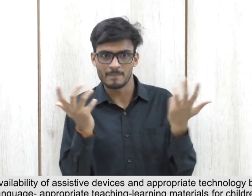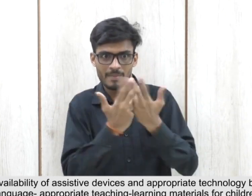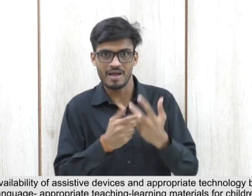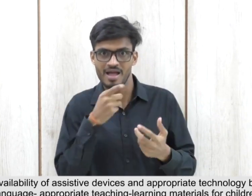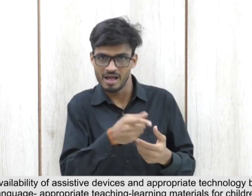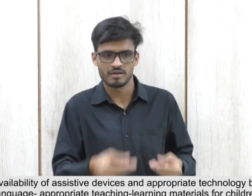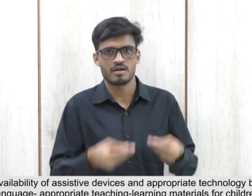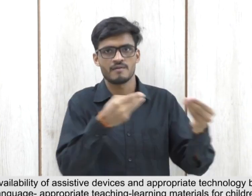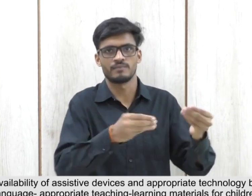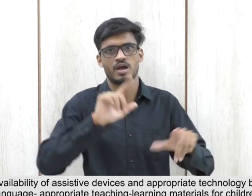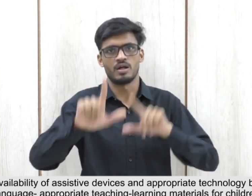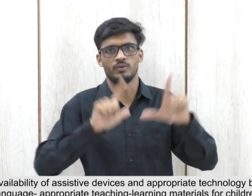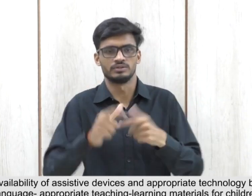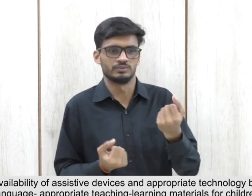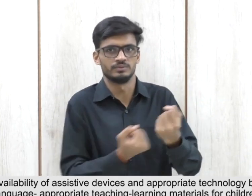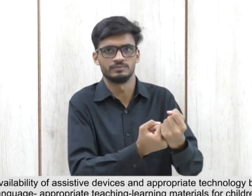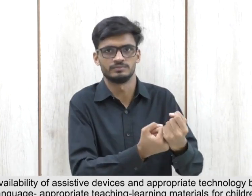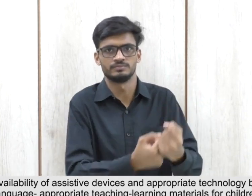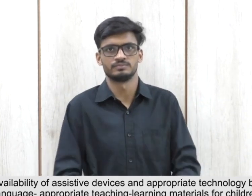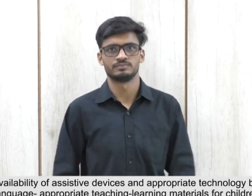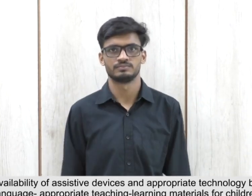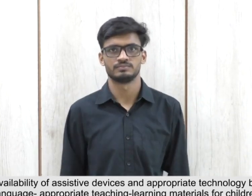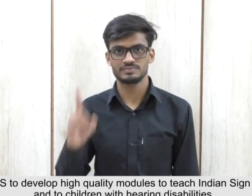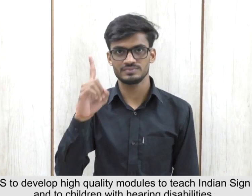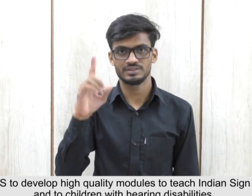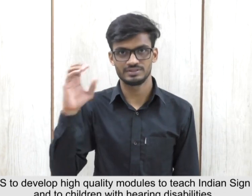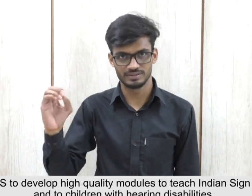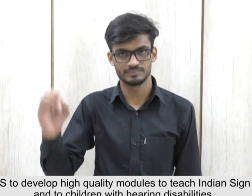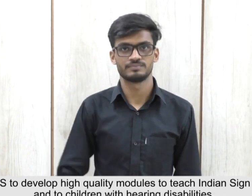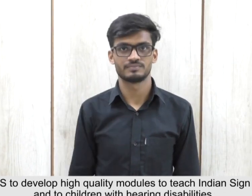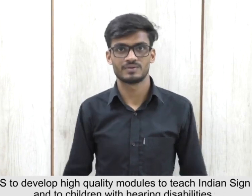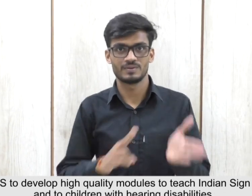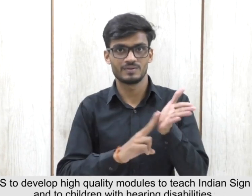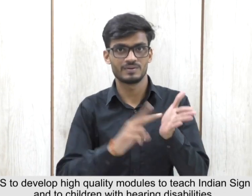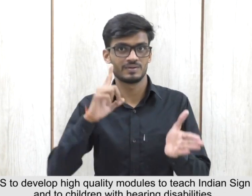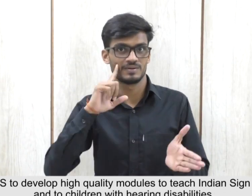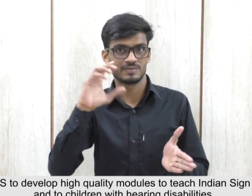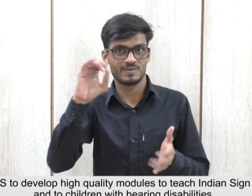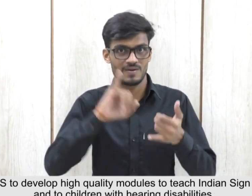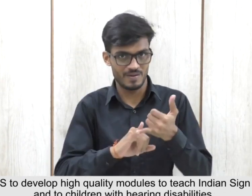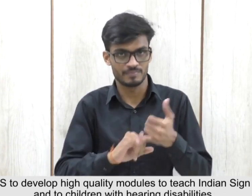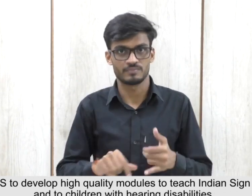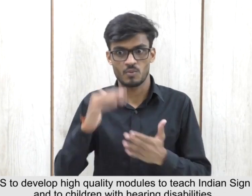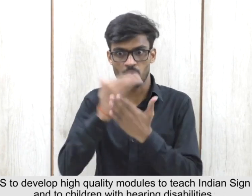and language-appropriate teaching learning materials for children with disabilities.